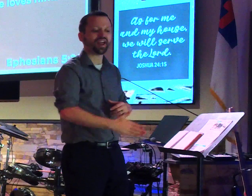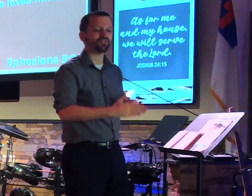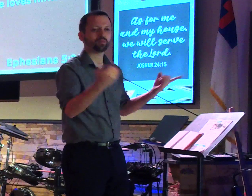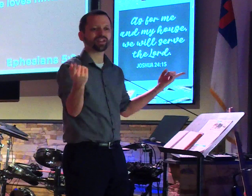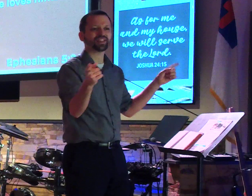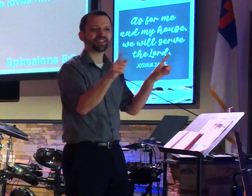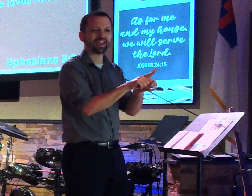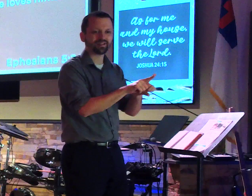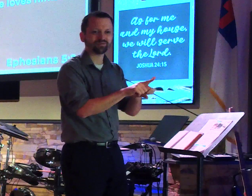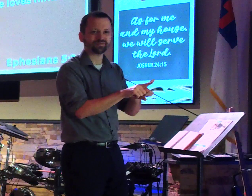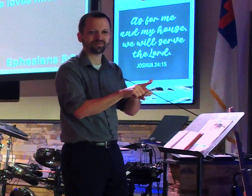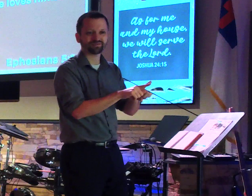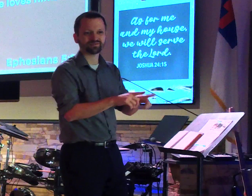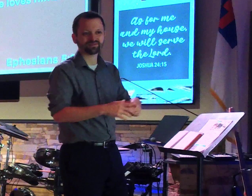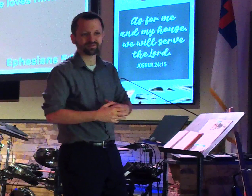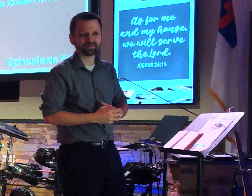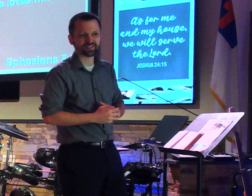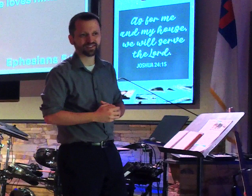have known it.